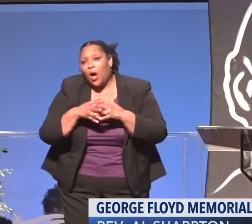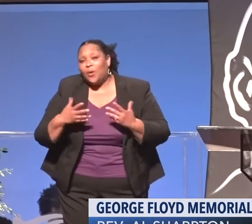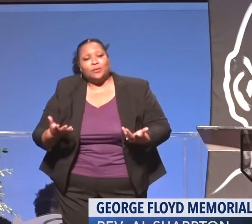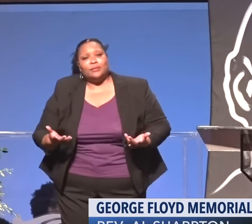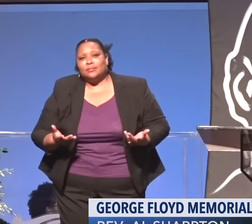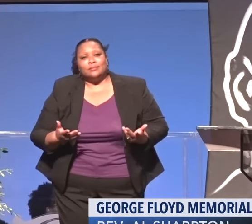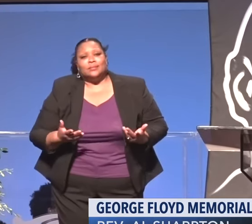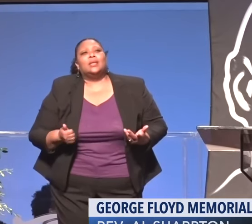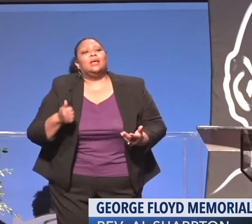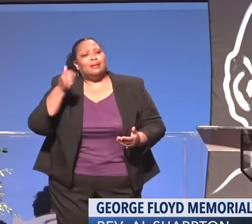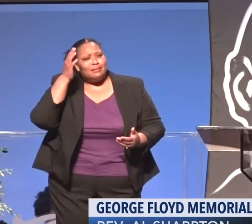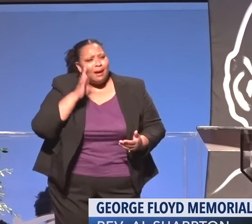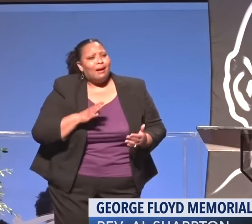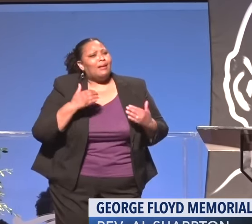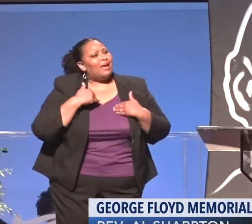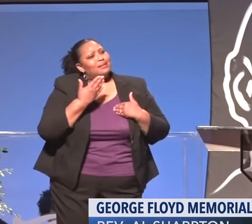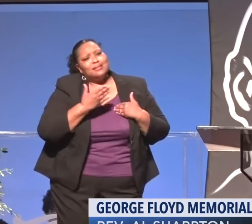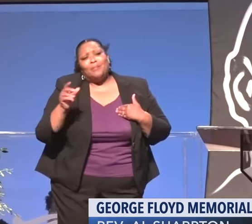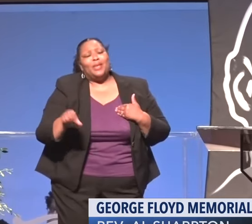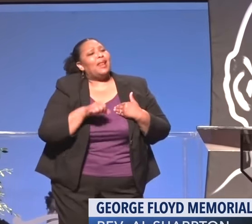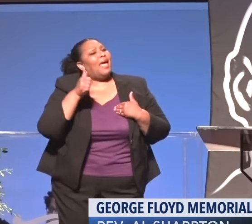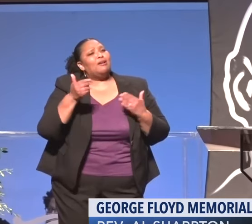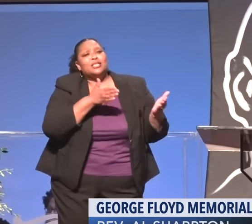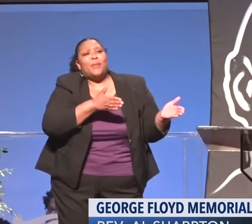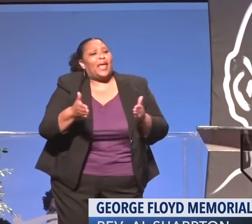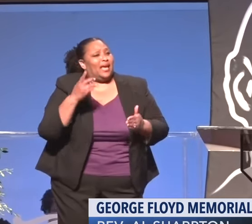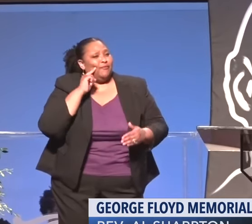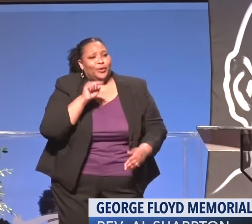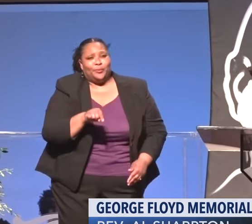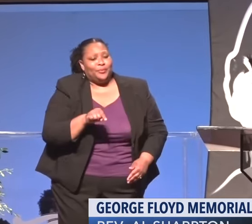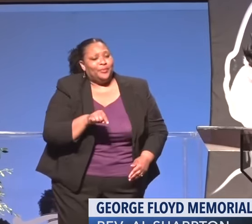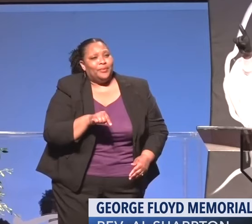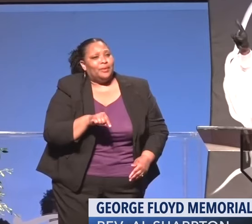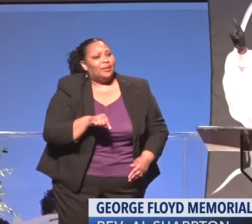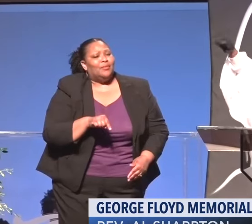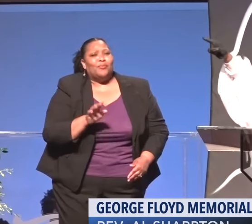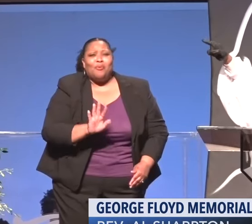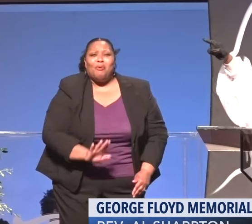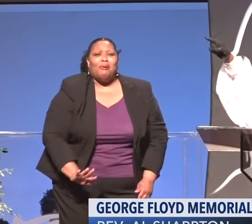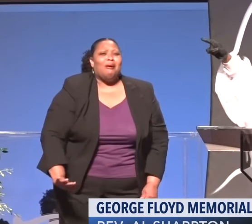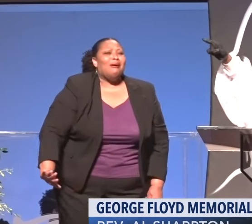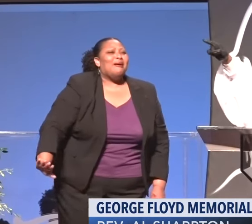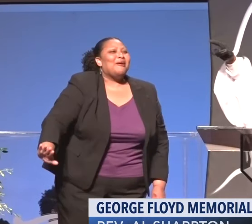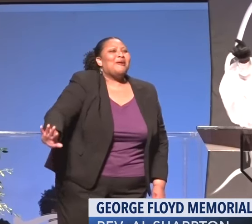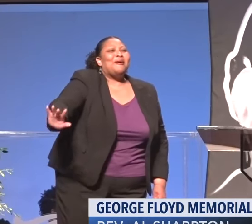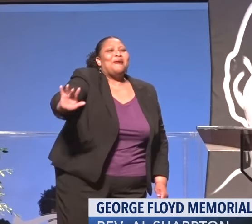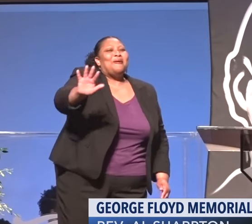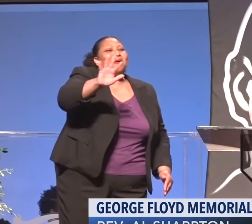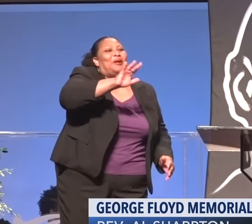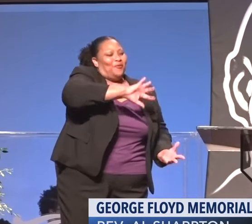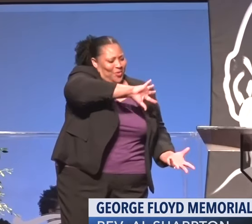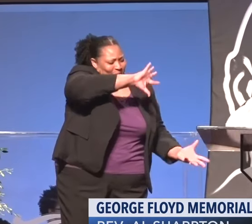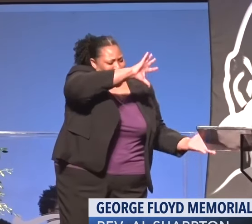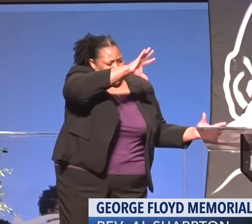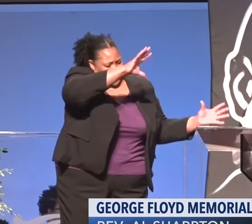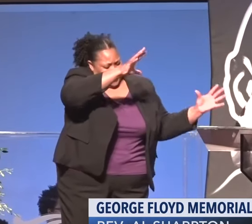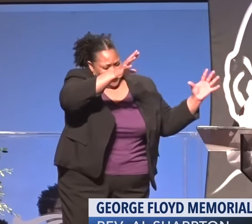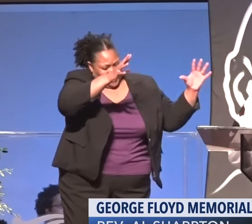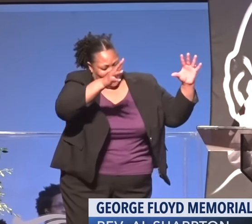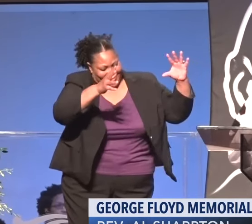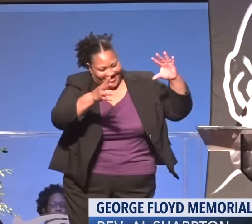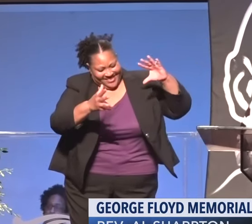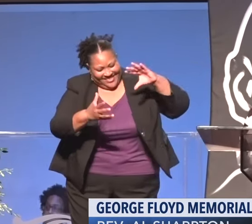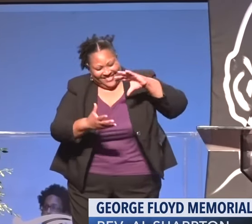court. God had something else for you to do. Cuz all over the world, George, they marching with your